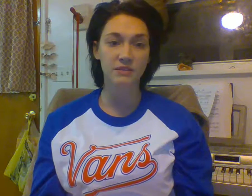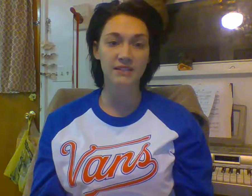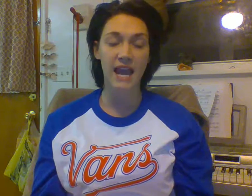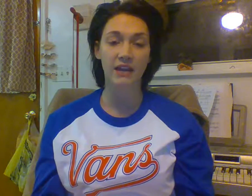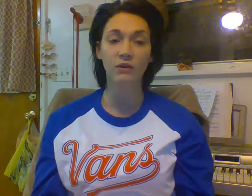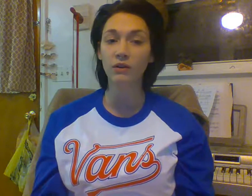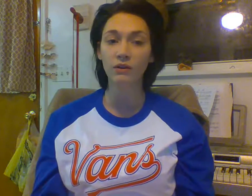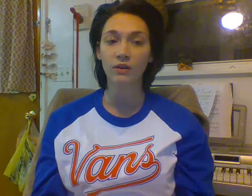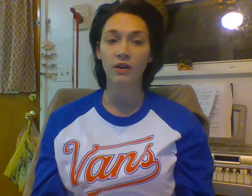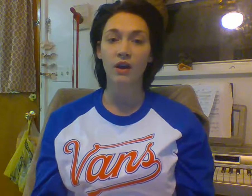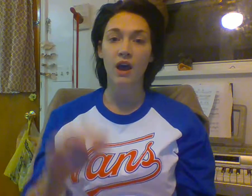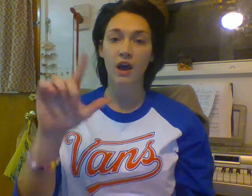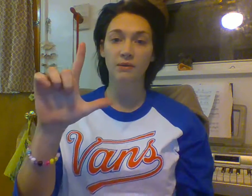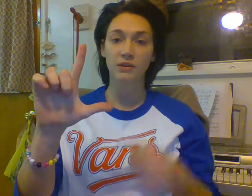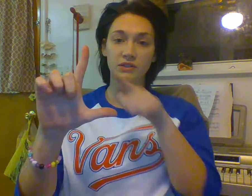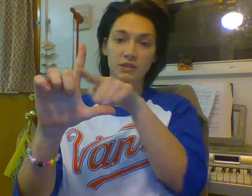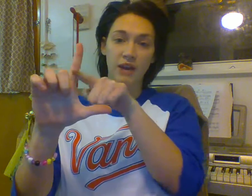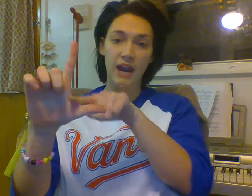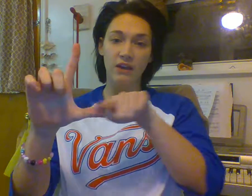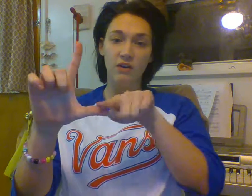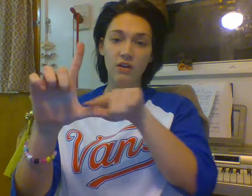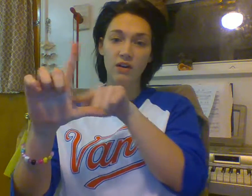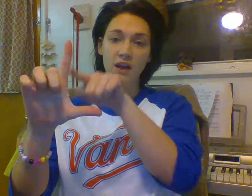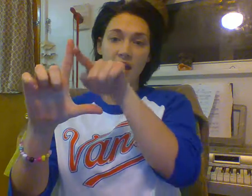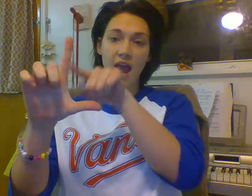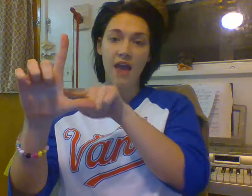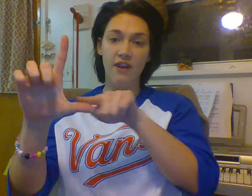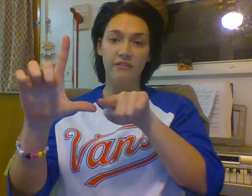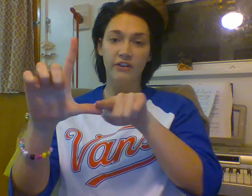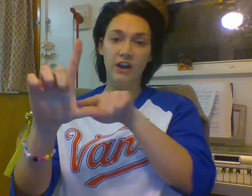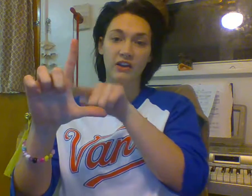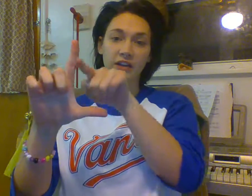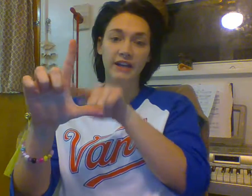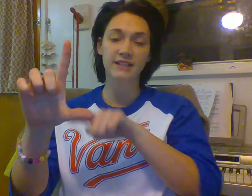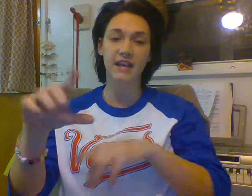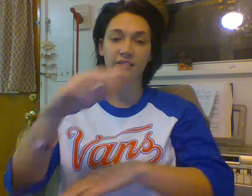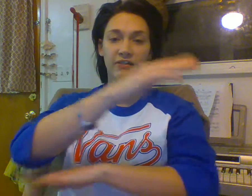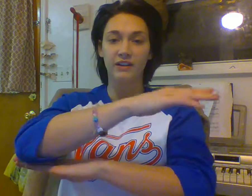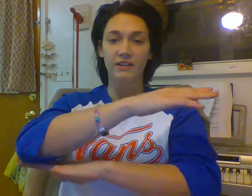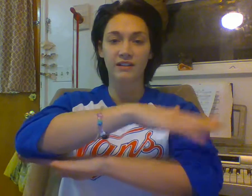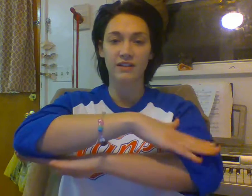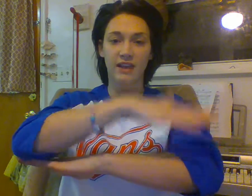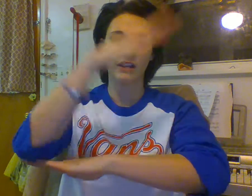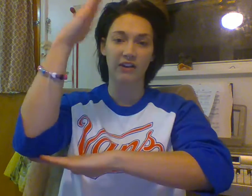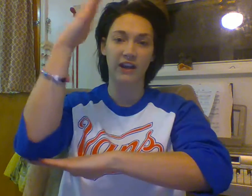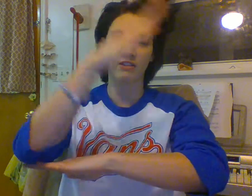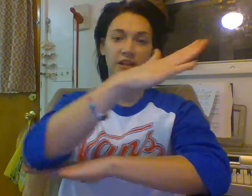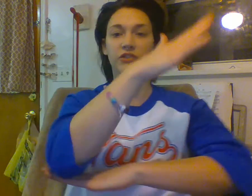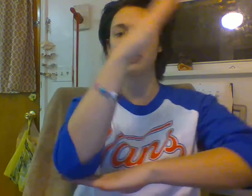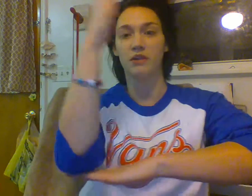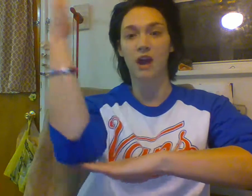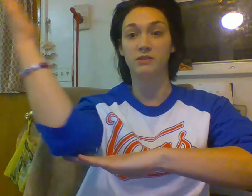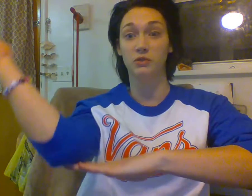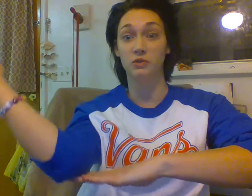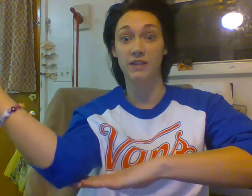is angle. You could do your angle. And then for younger kids, I've even done like your angle, like if you show an obtuse